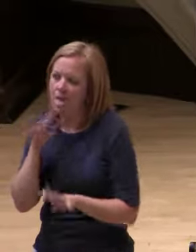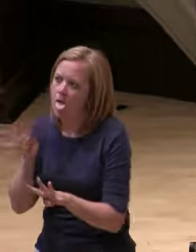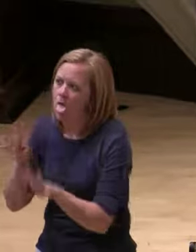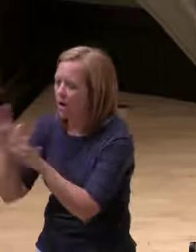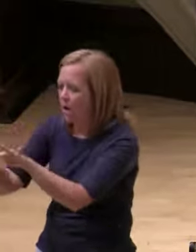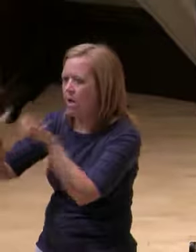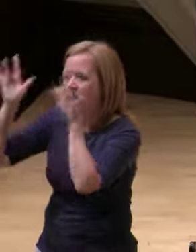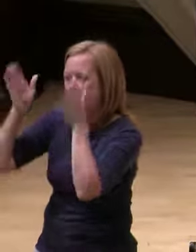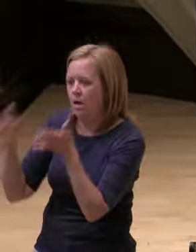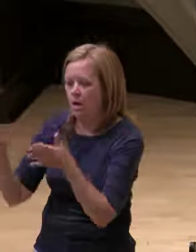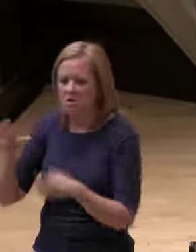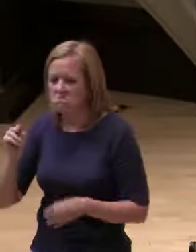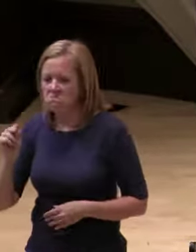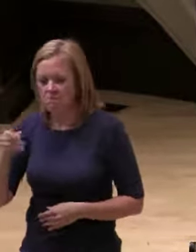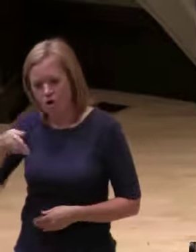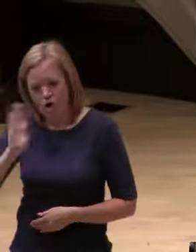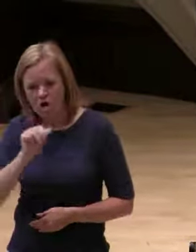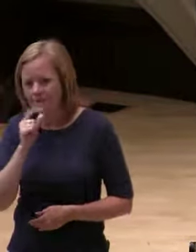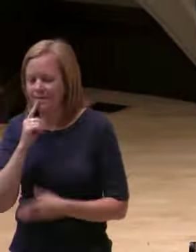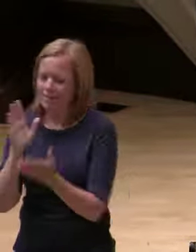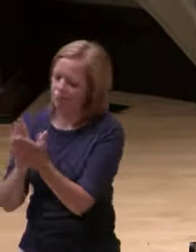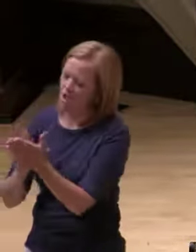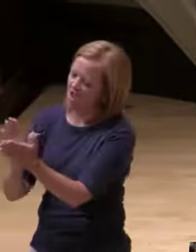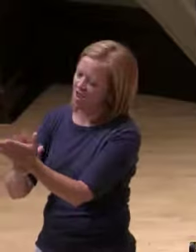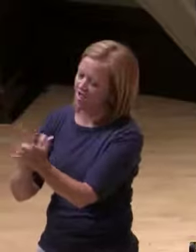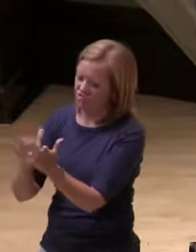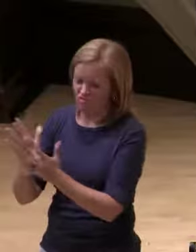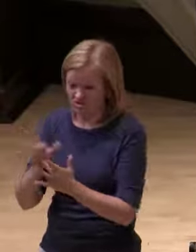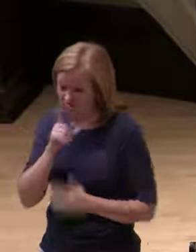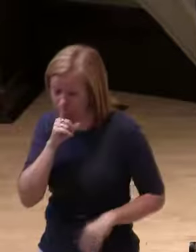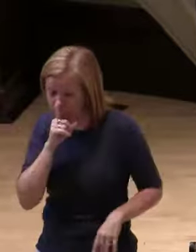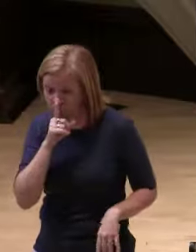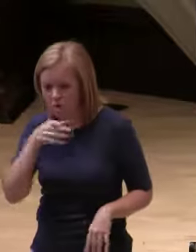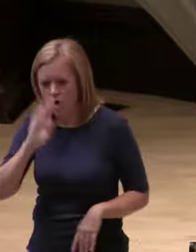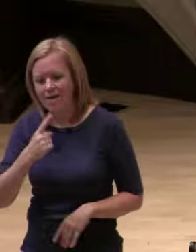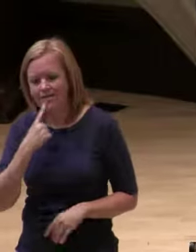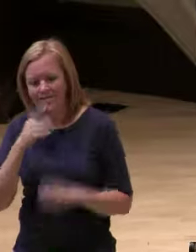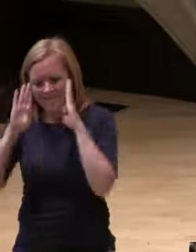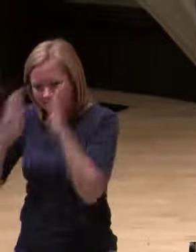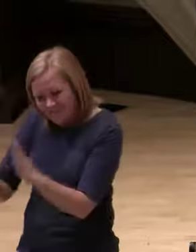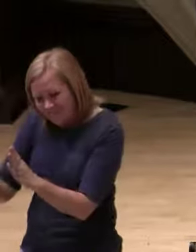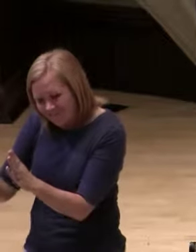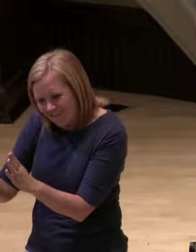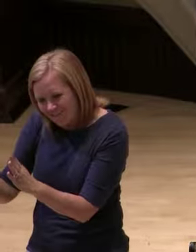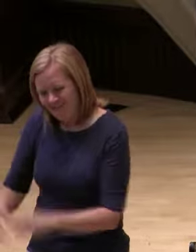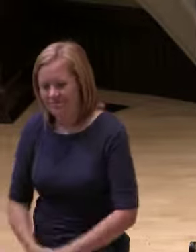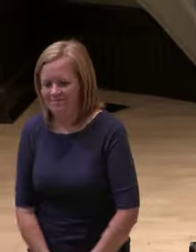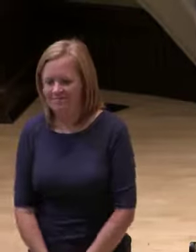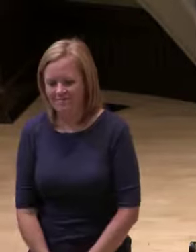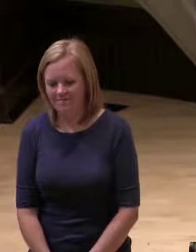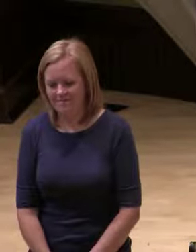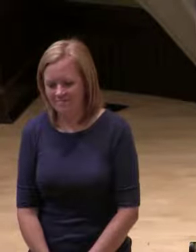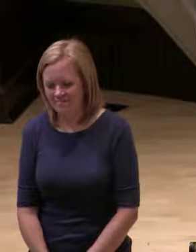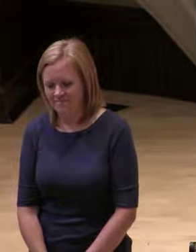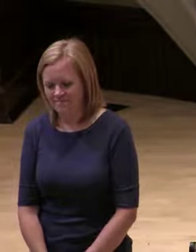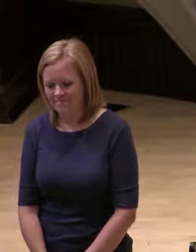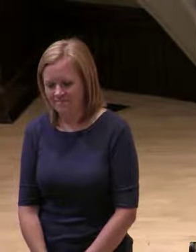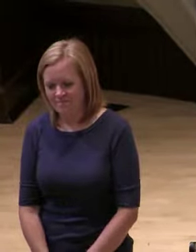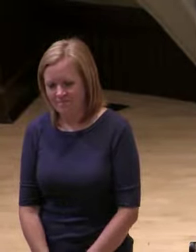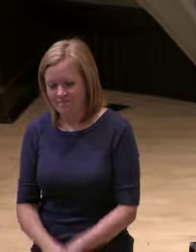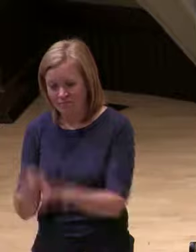him." God didn't say, "Praise Jesus." God said, "Listen to him."